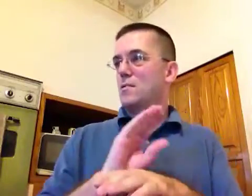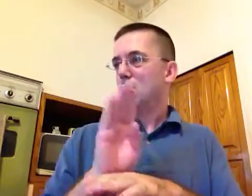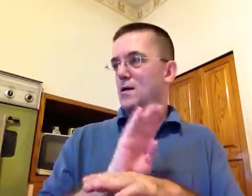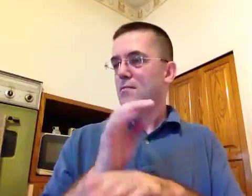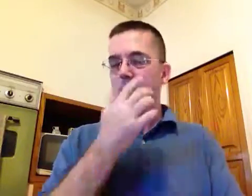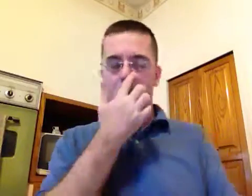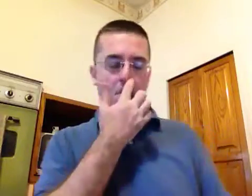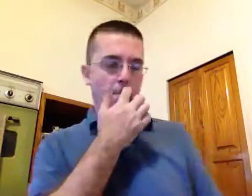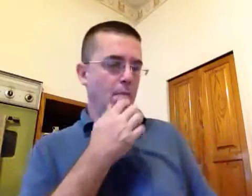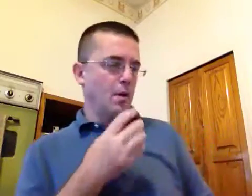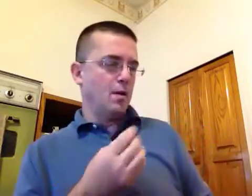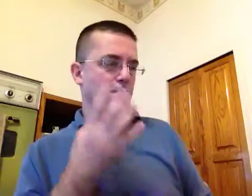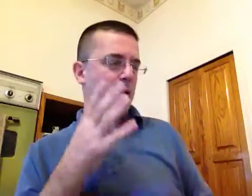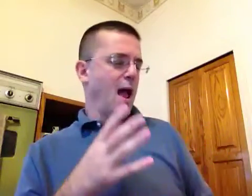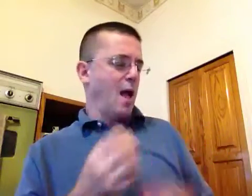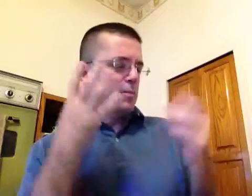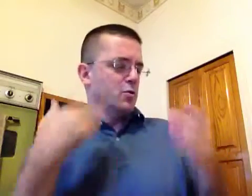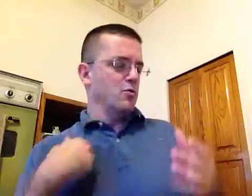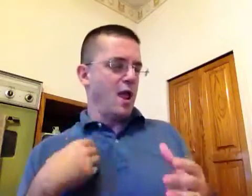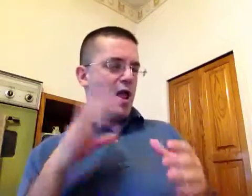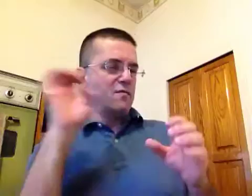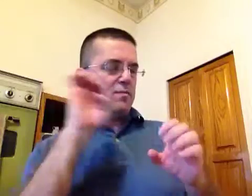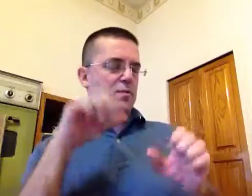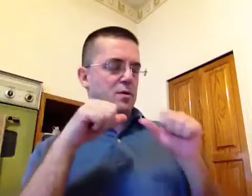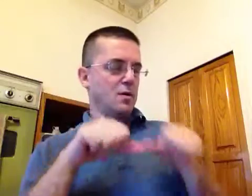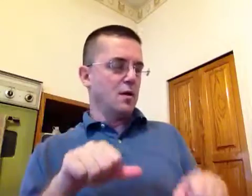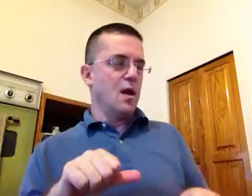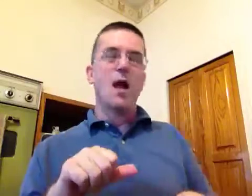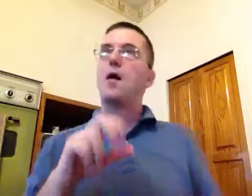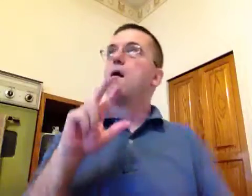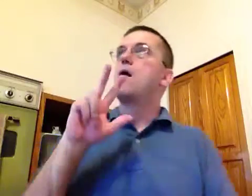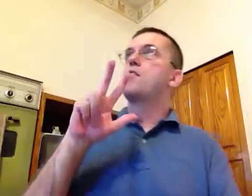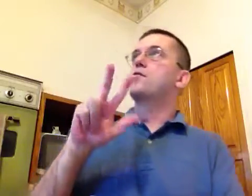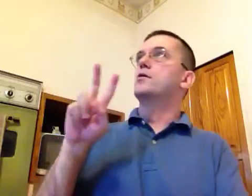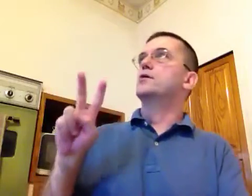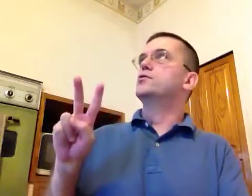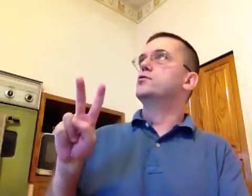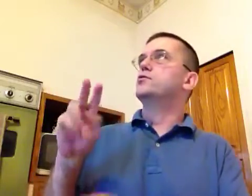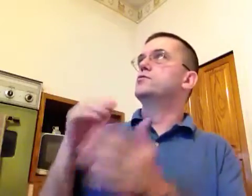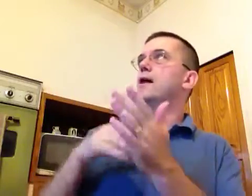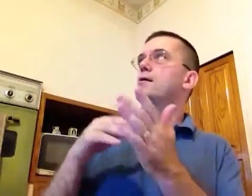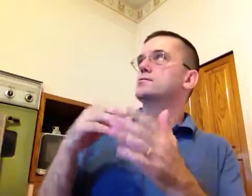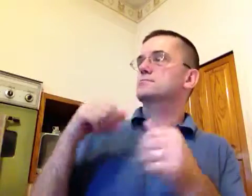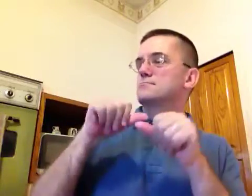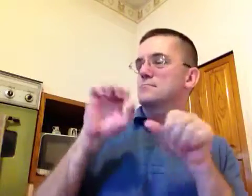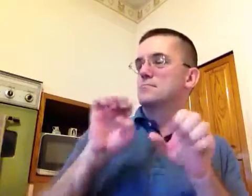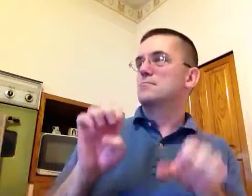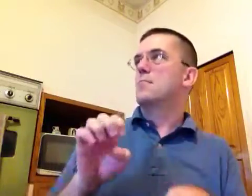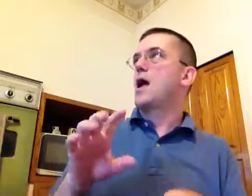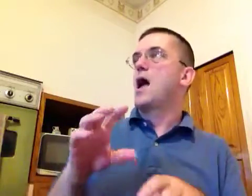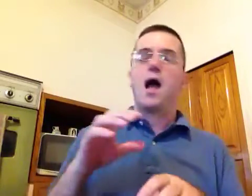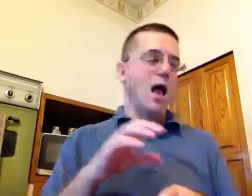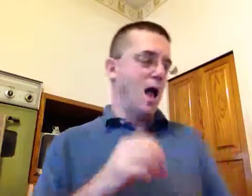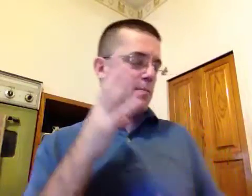And how much do you have in the emergency fund? I have about $32,000. And how much is the student loan debt? I believe the last time I checked it was